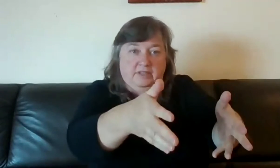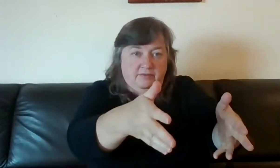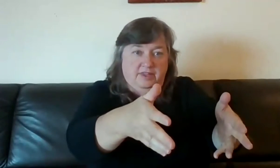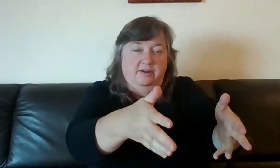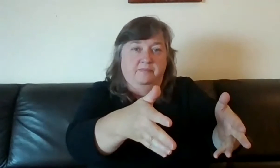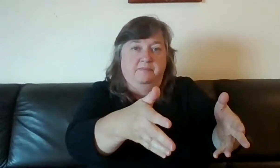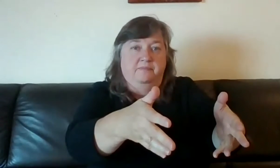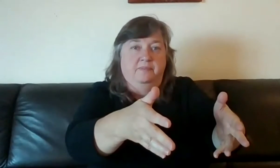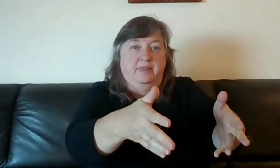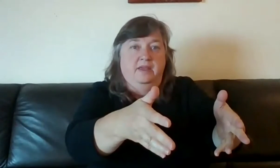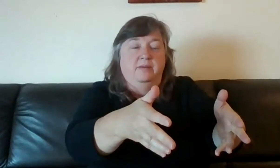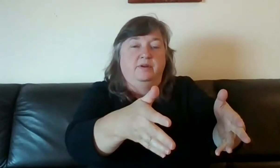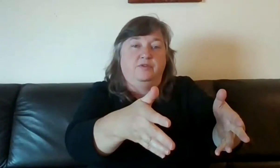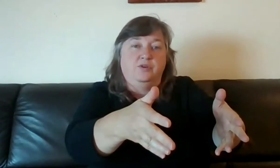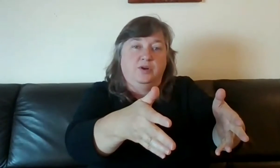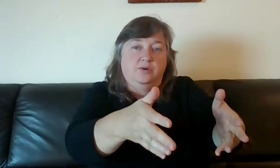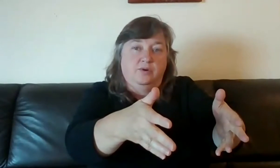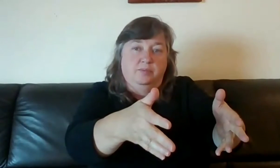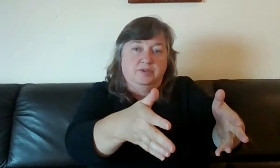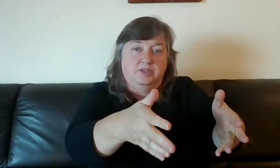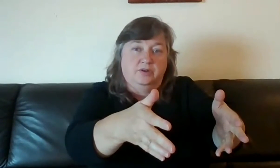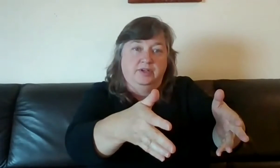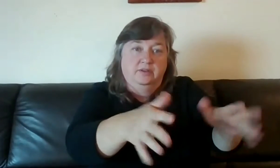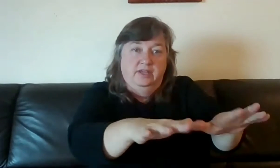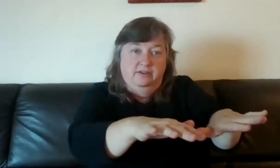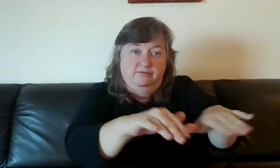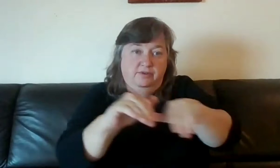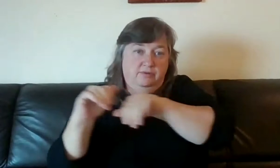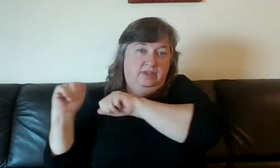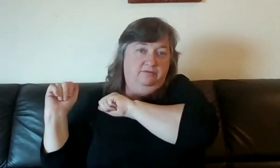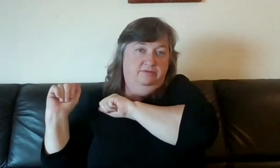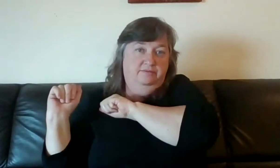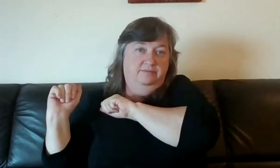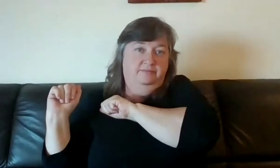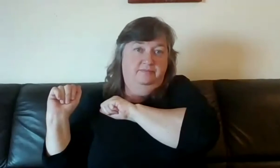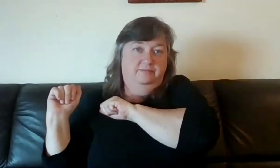Leave it there. But if you or a person are going to leave, you leave.